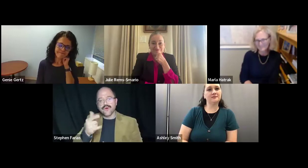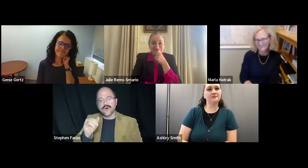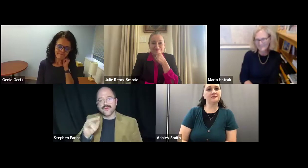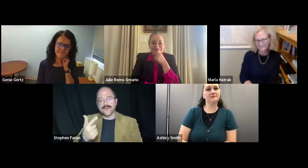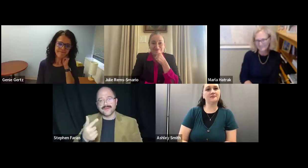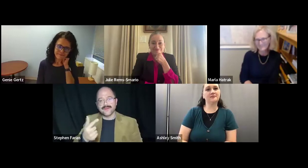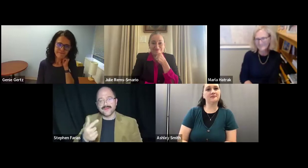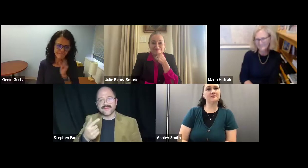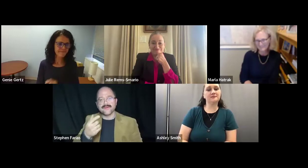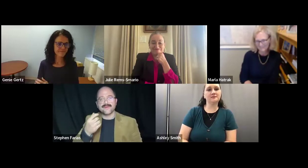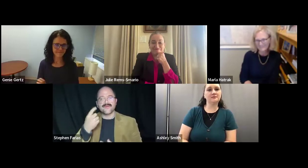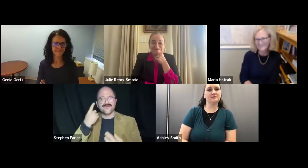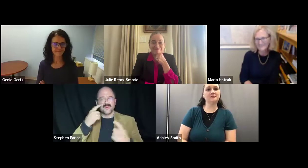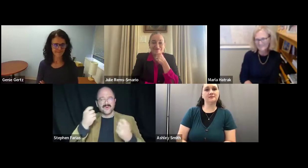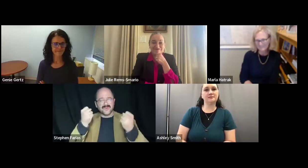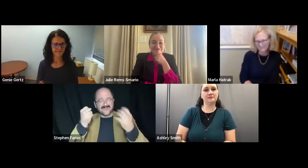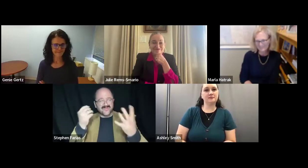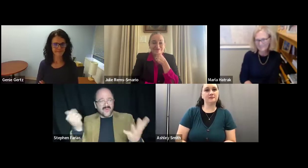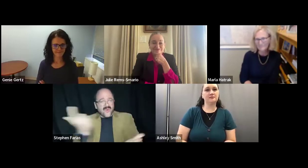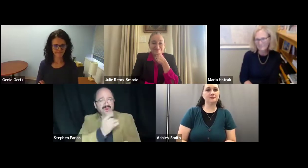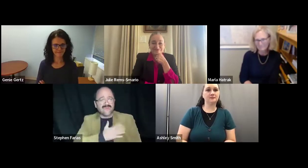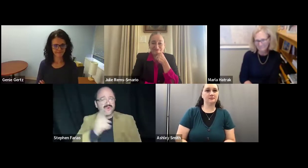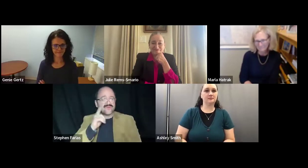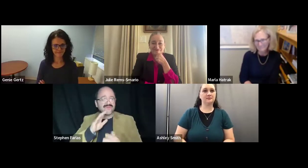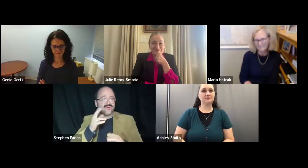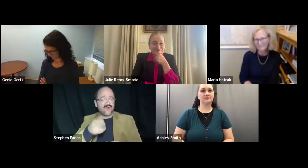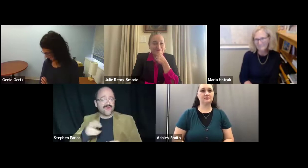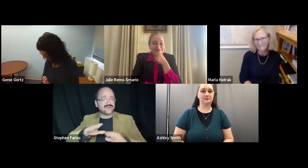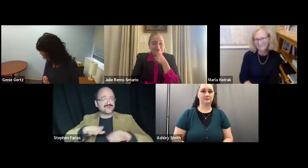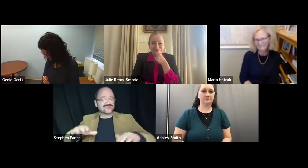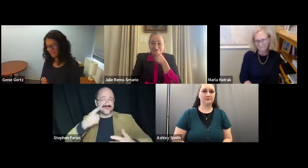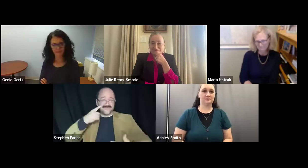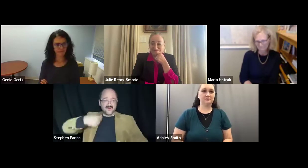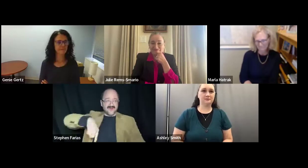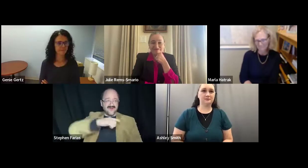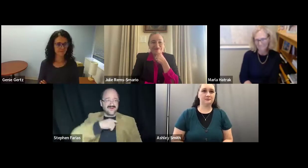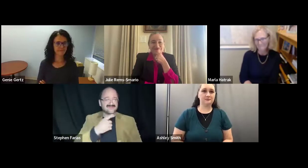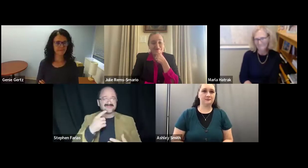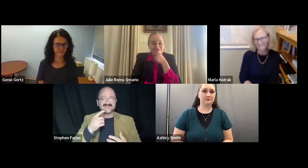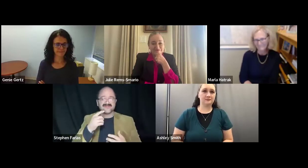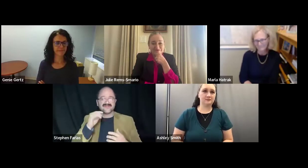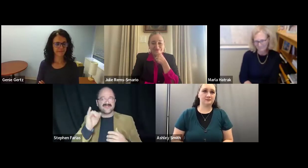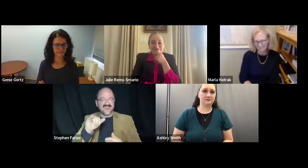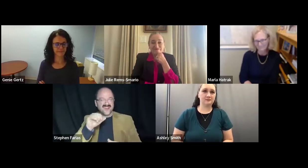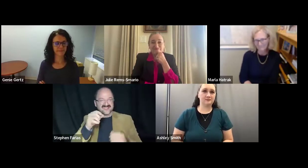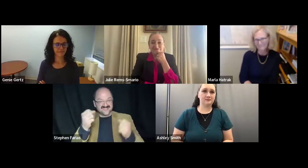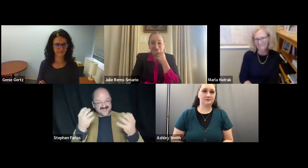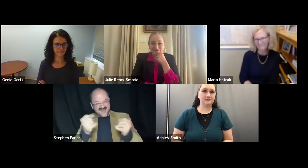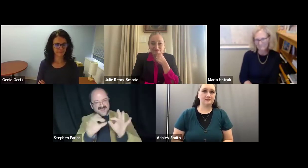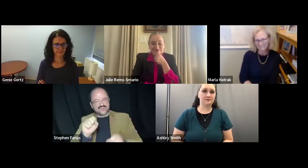connect and feel that we belong. It's that sense of belonging that makes us human. And so when we think about deaf